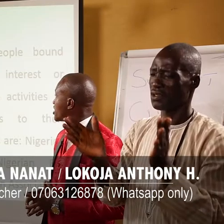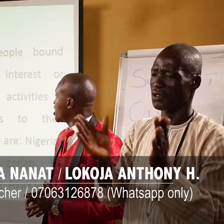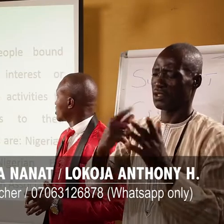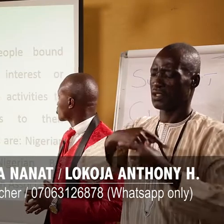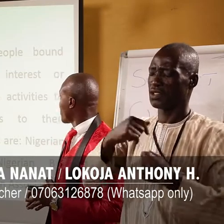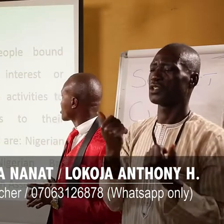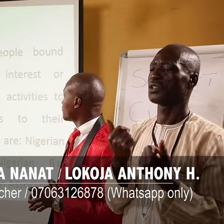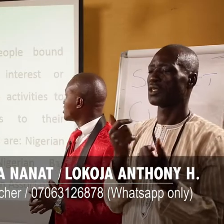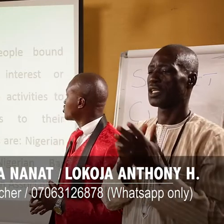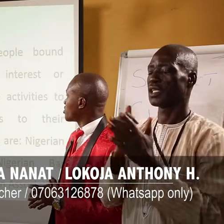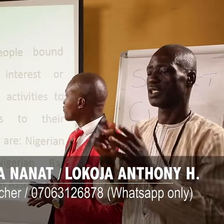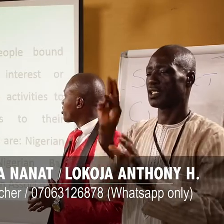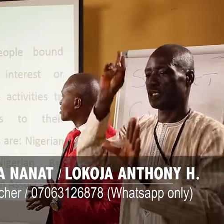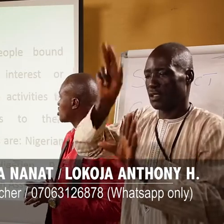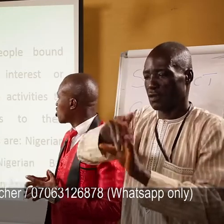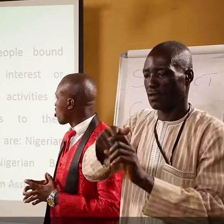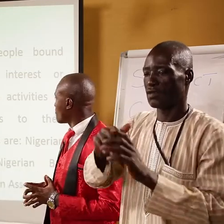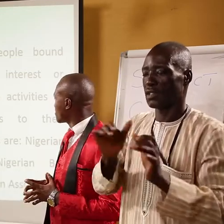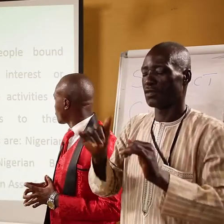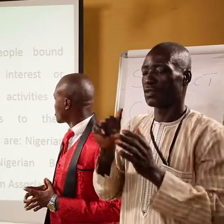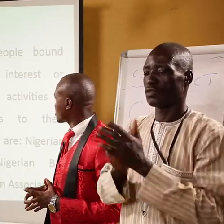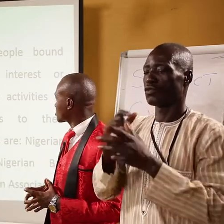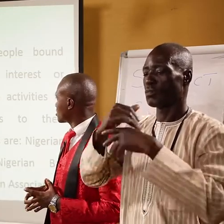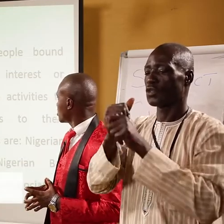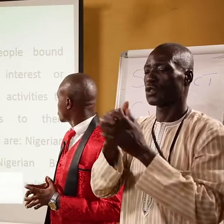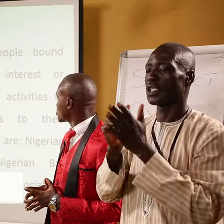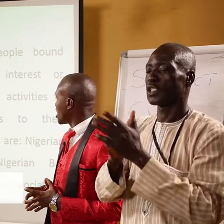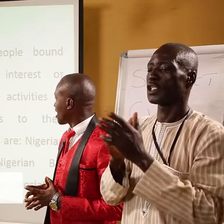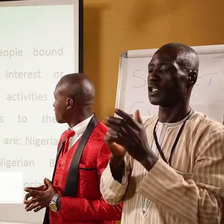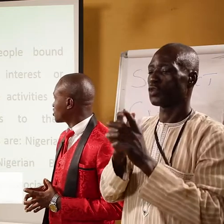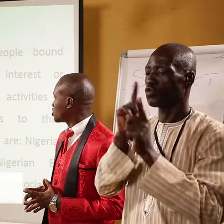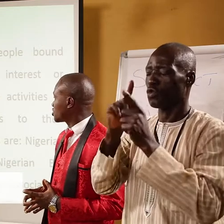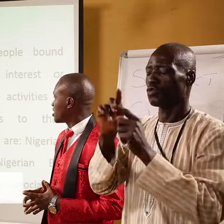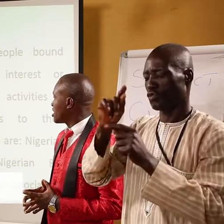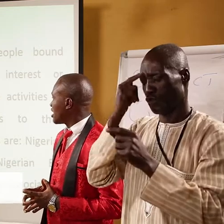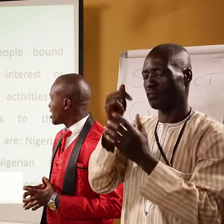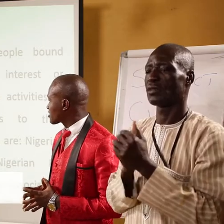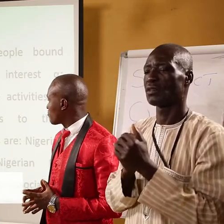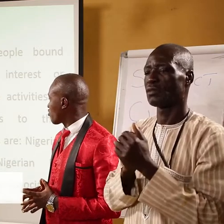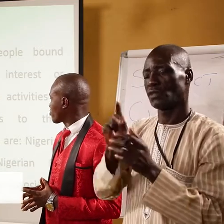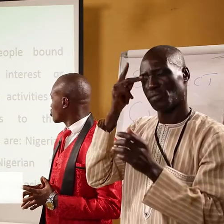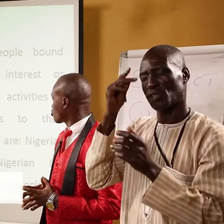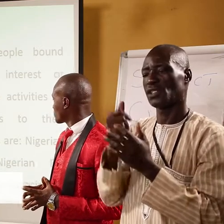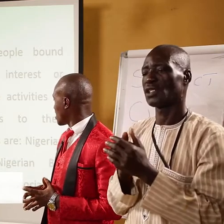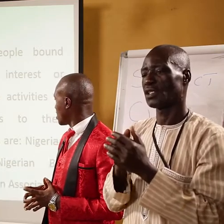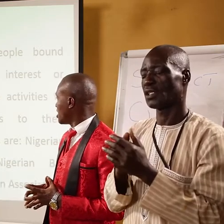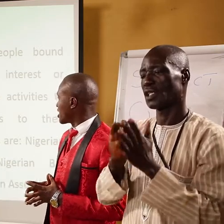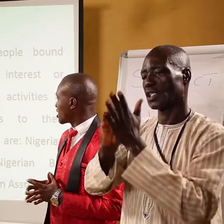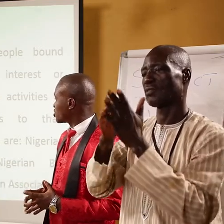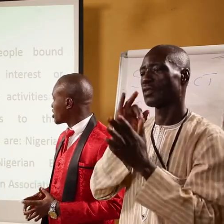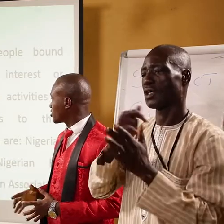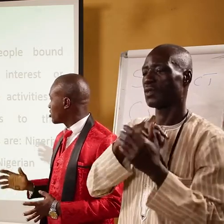who engage in some activities to influence government policies to their advantage. Examples of pressure groups